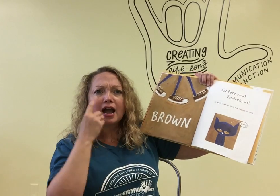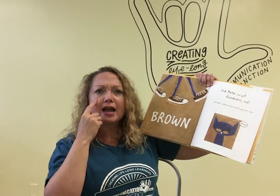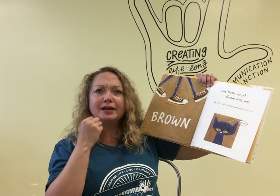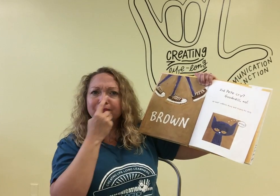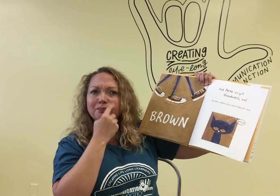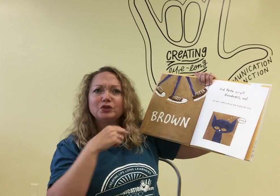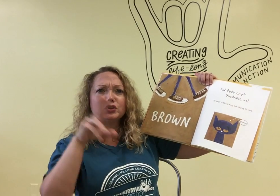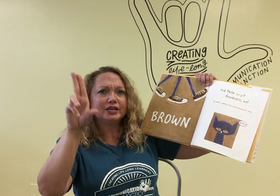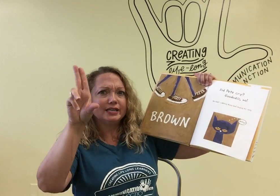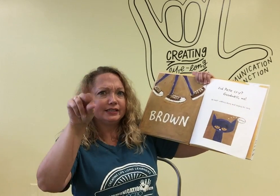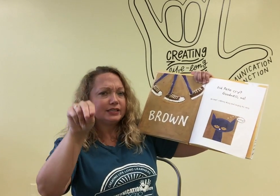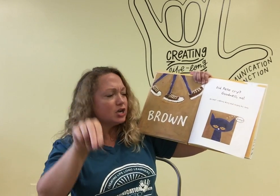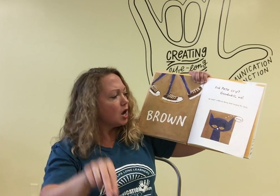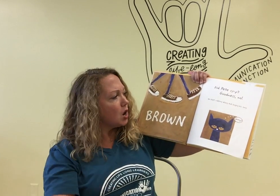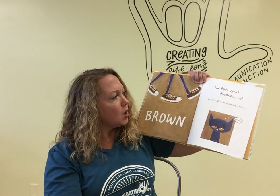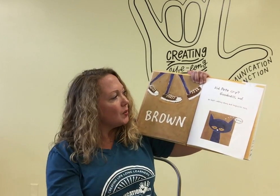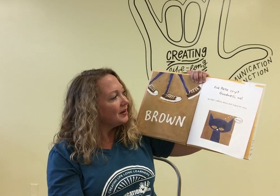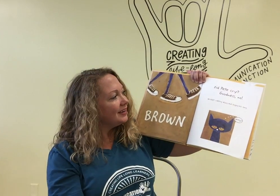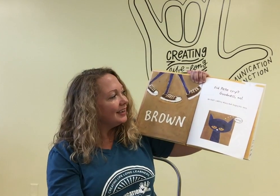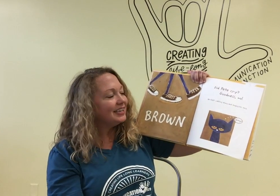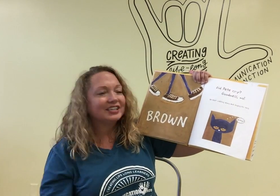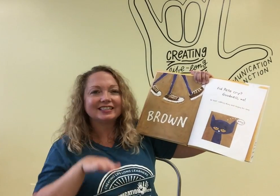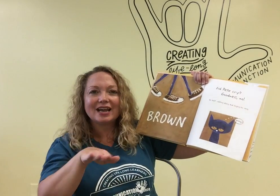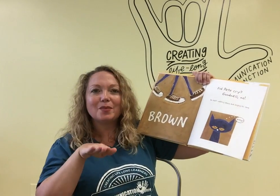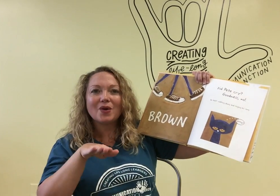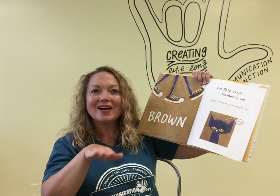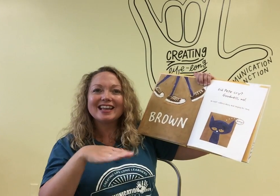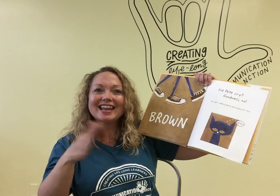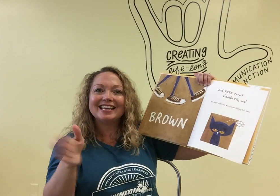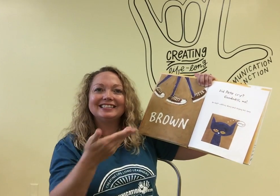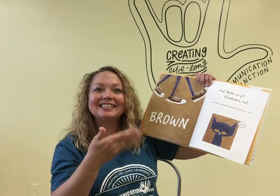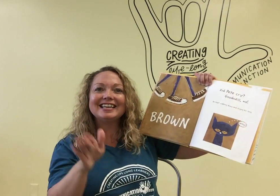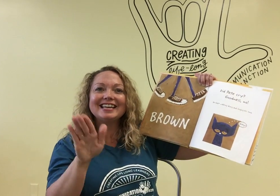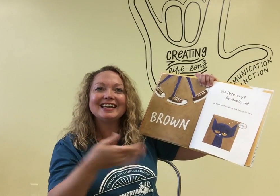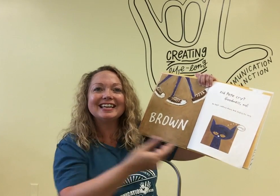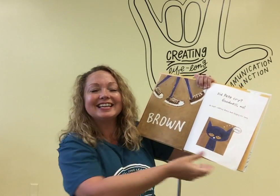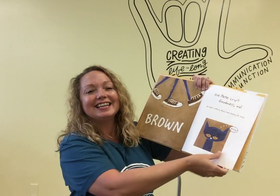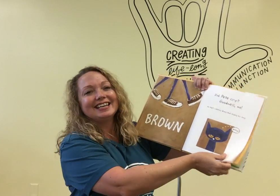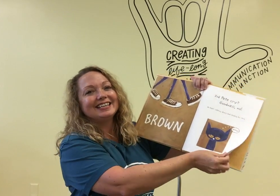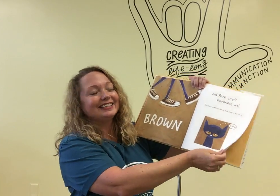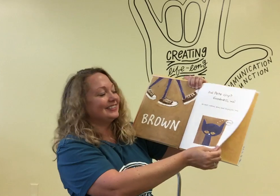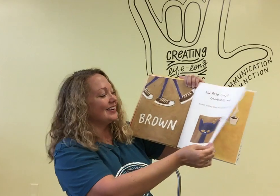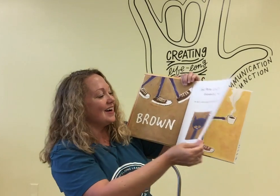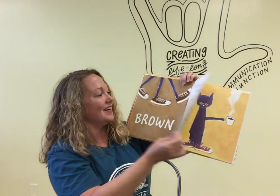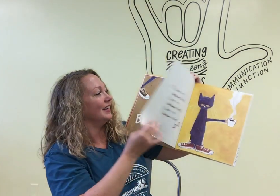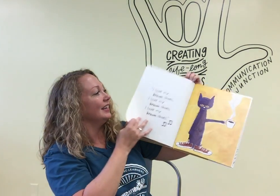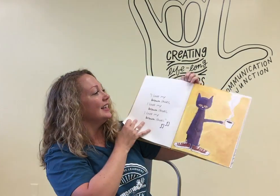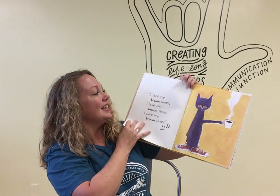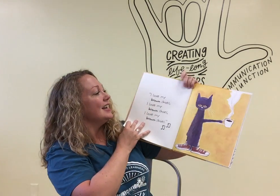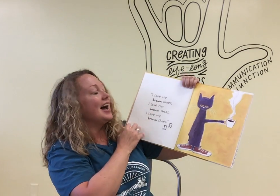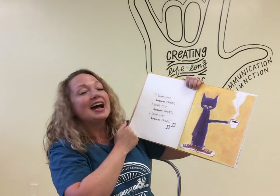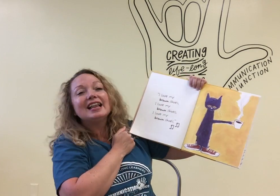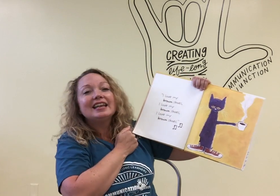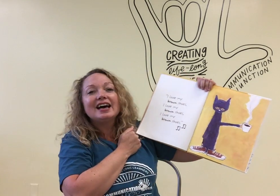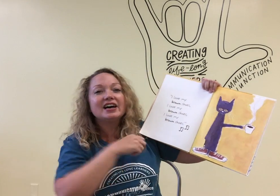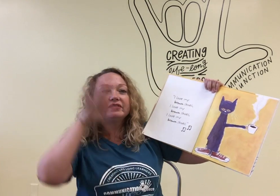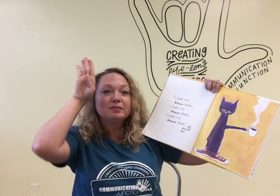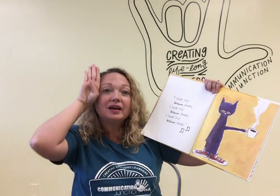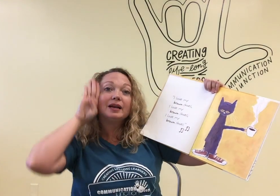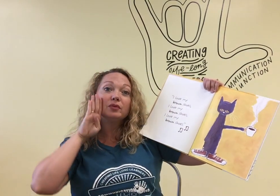cry? Goodness, no. He just kept walking and singing his song. I love my